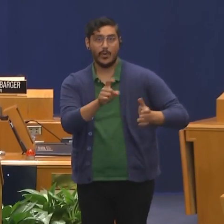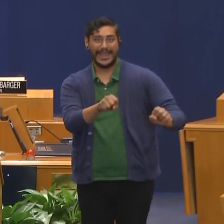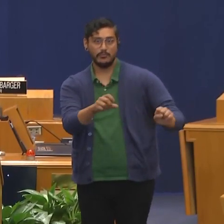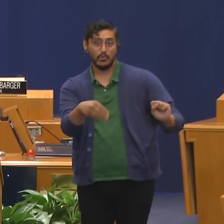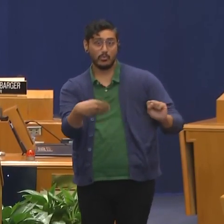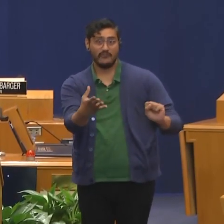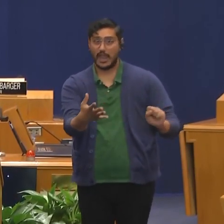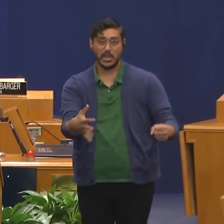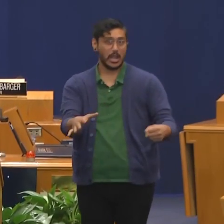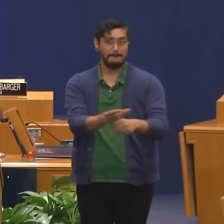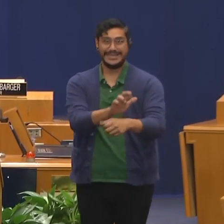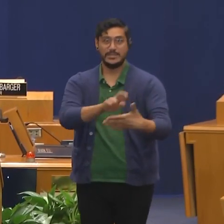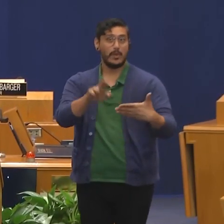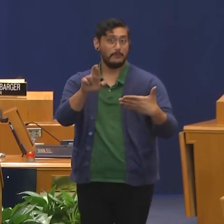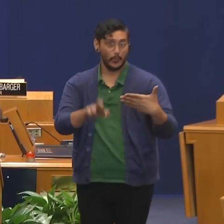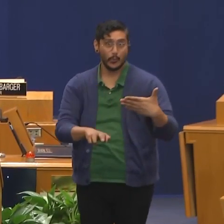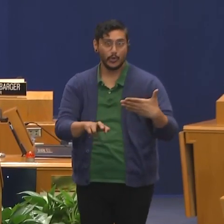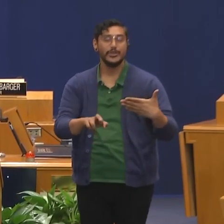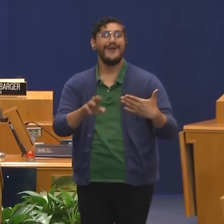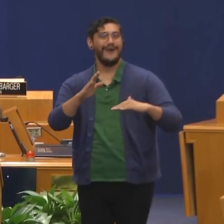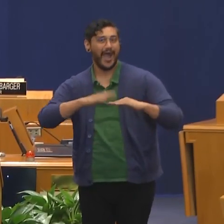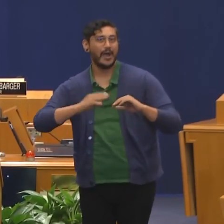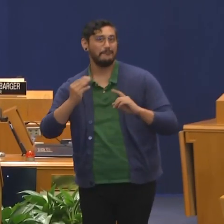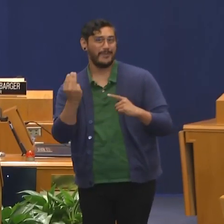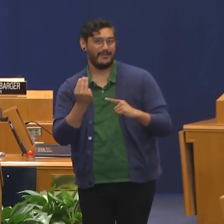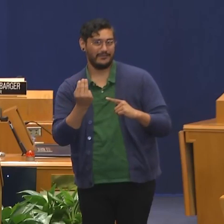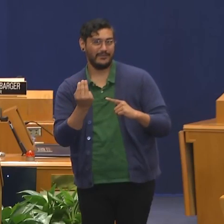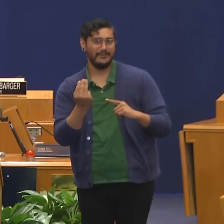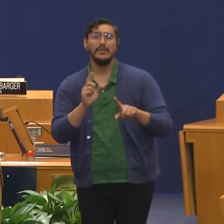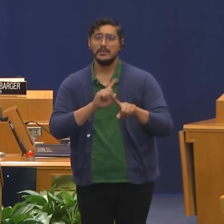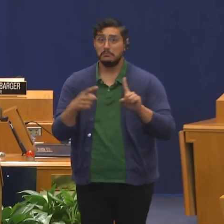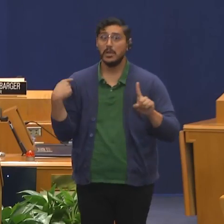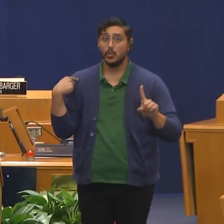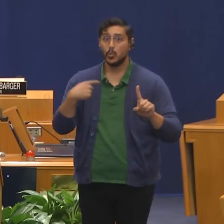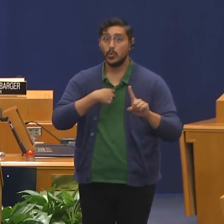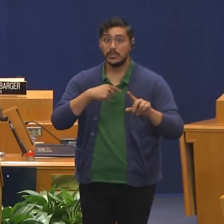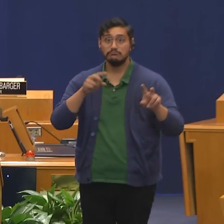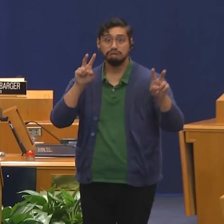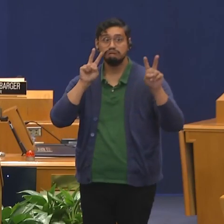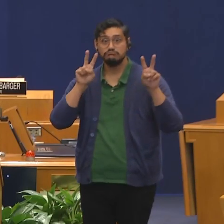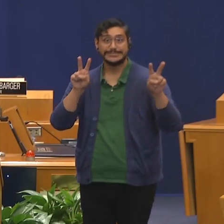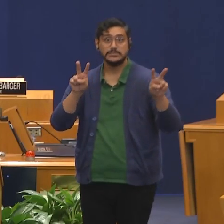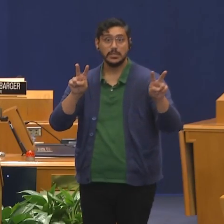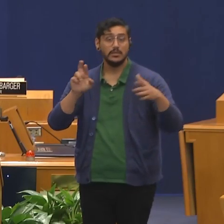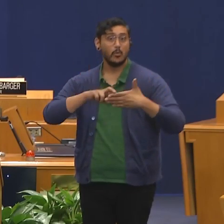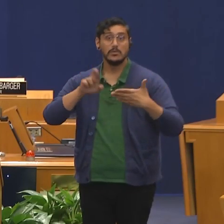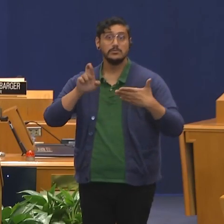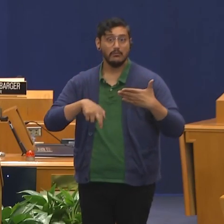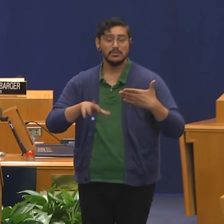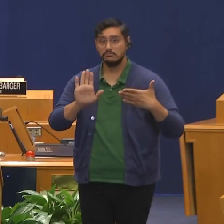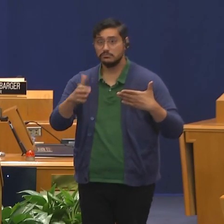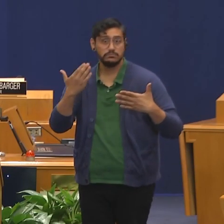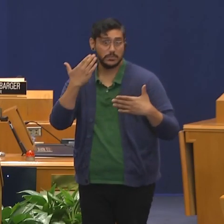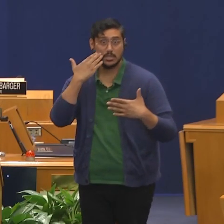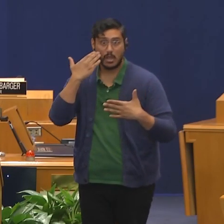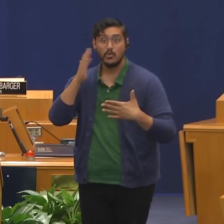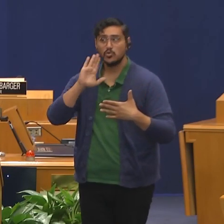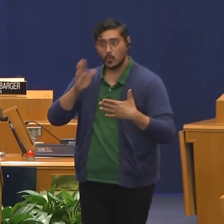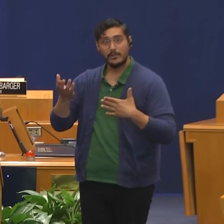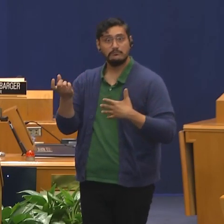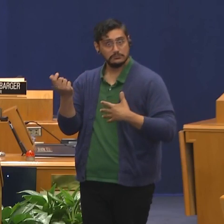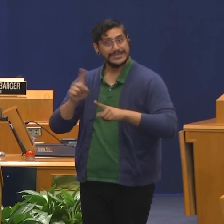complete report out on Monday. But we anticipate that our results, while the numbers are going to be somewhat